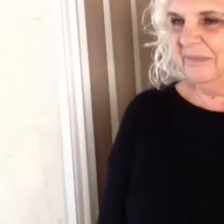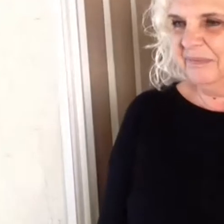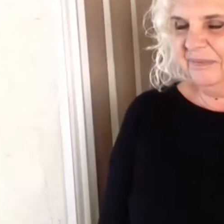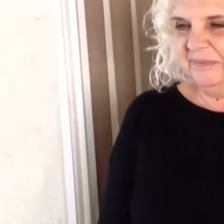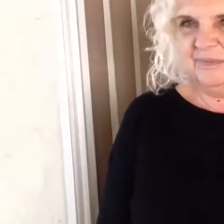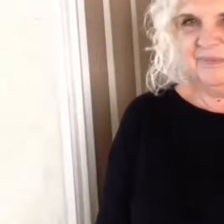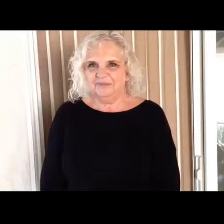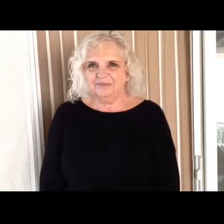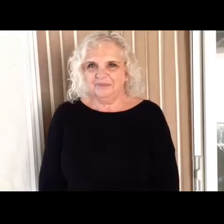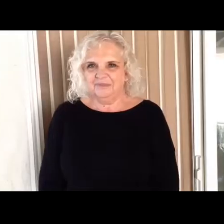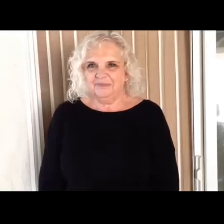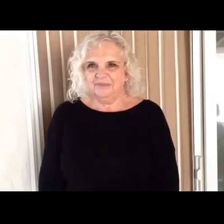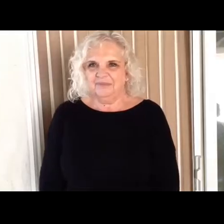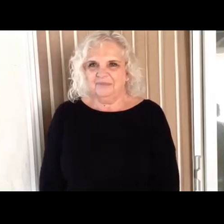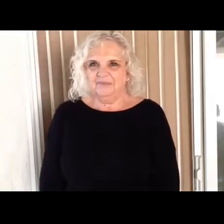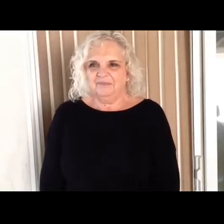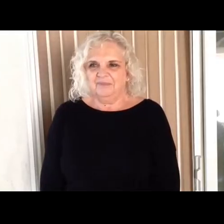Okay. I